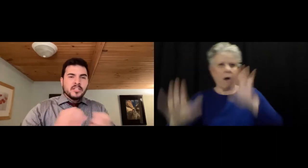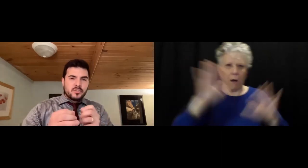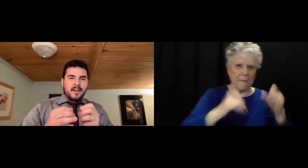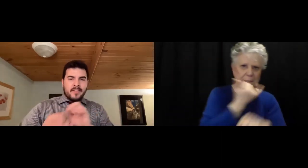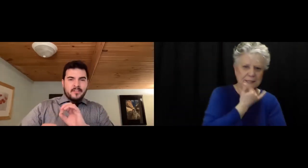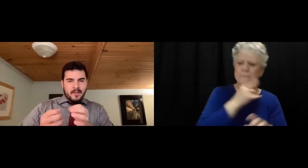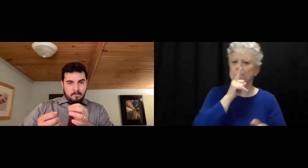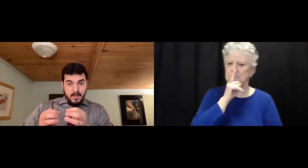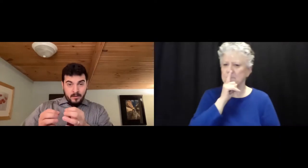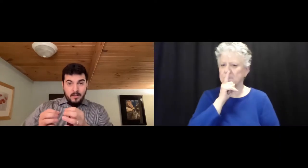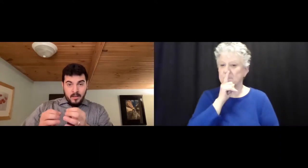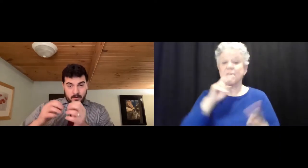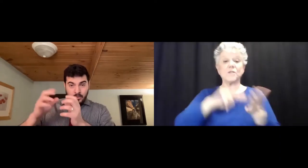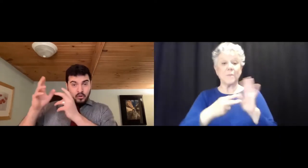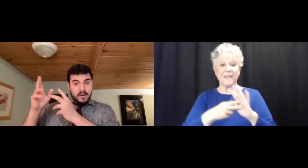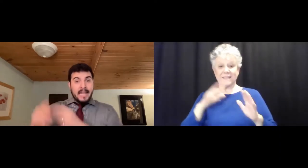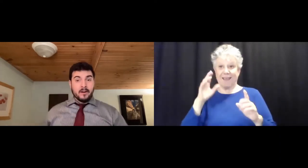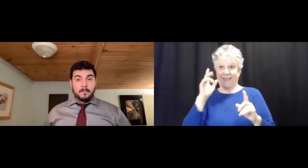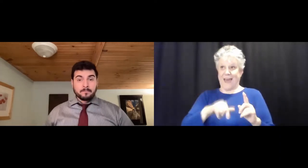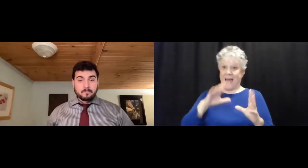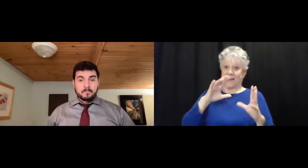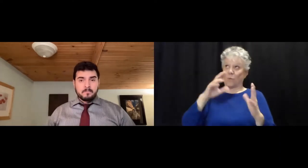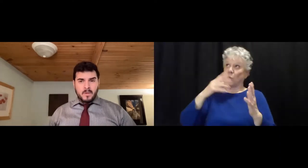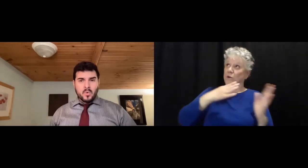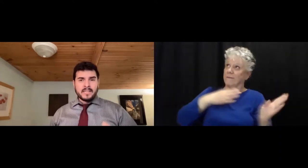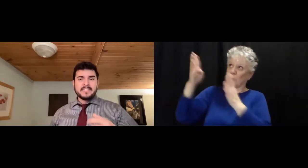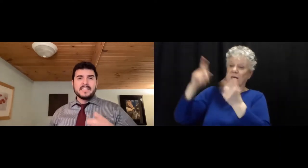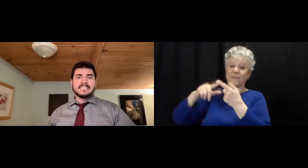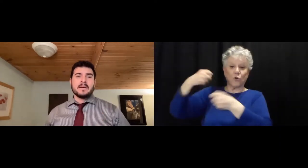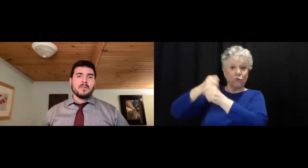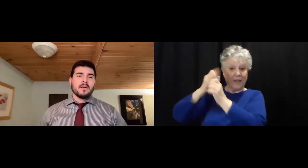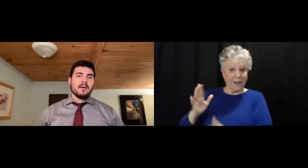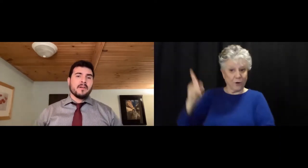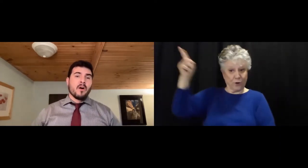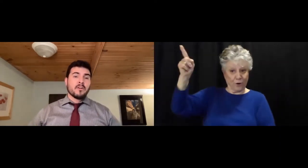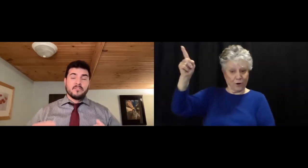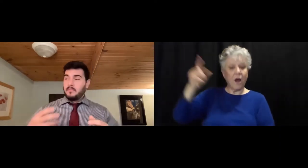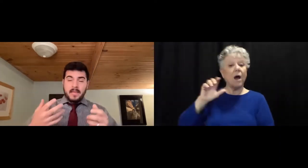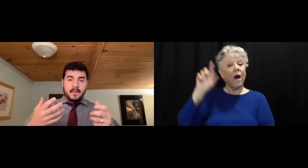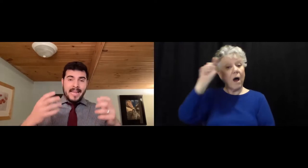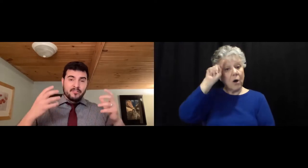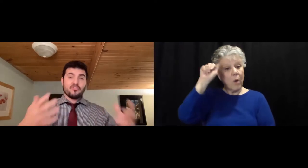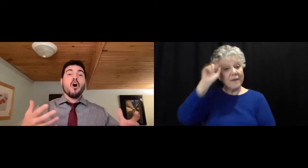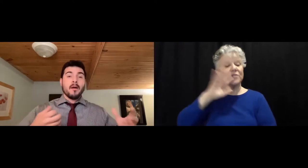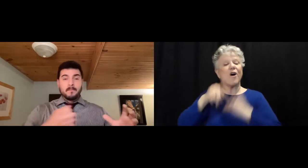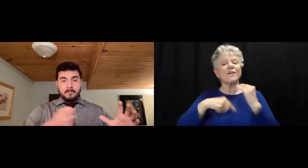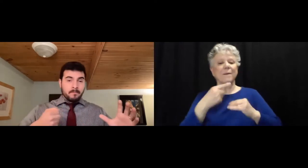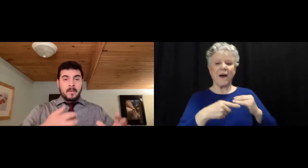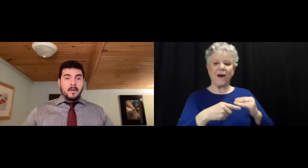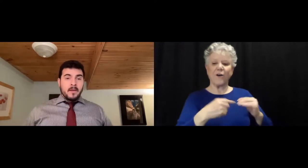So to illustrate this appeal to the creator, Aquinas gives the example of an artisan making a